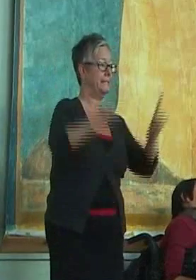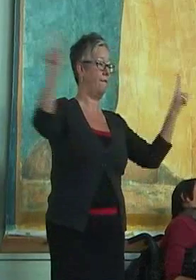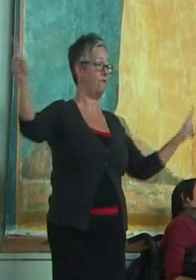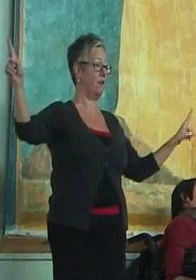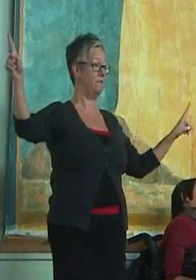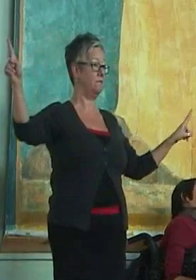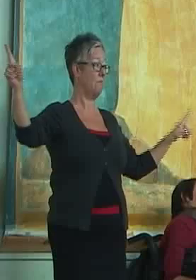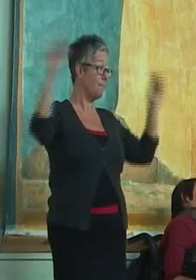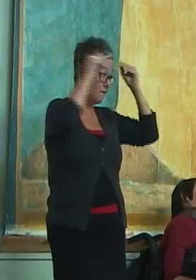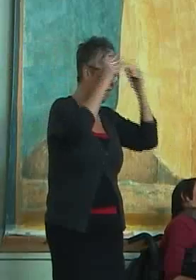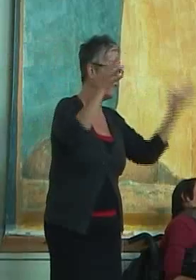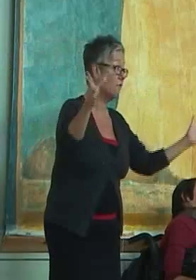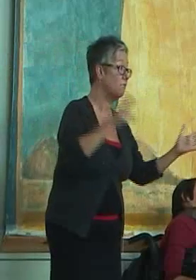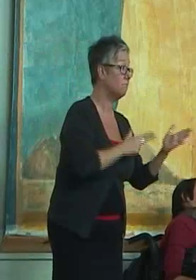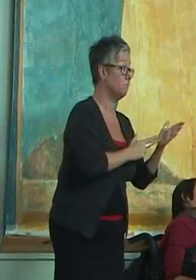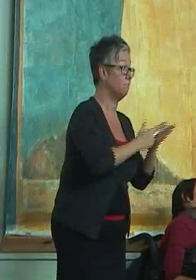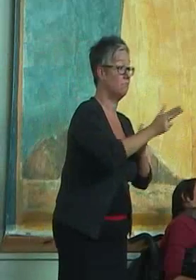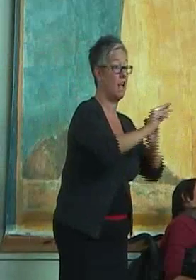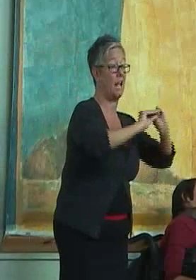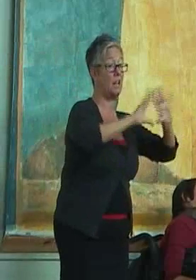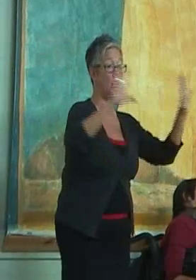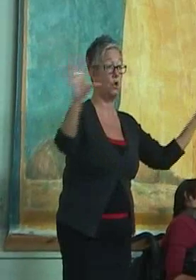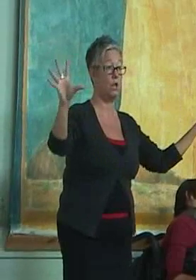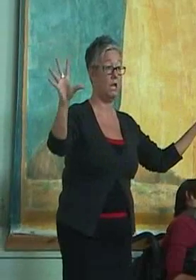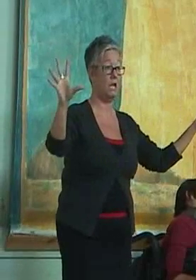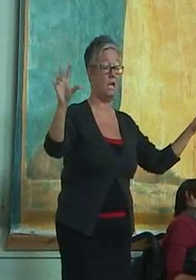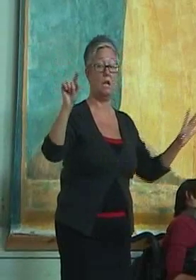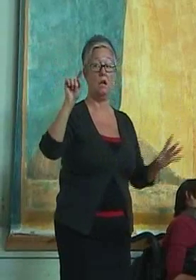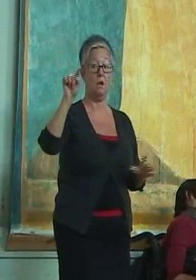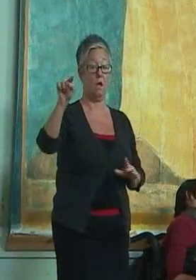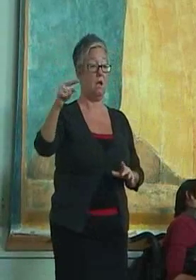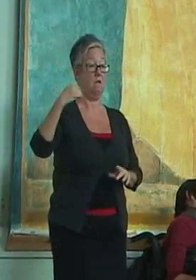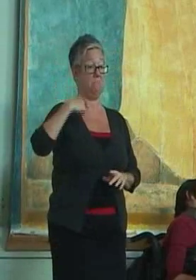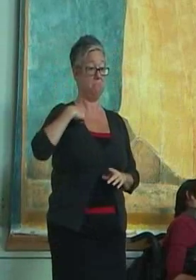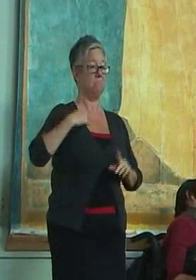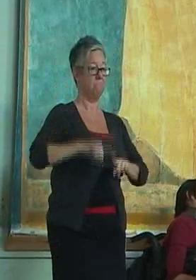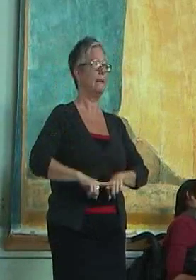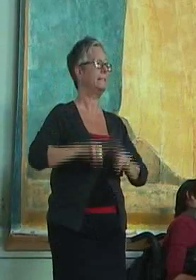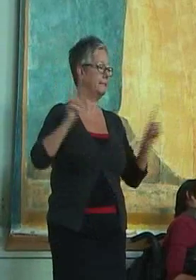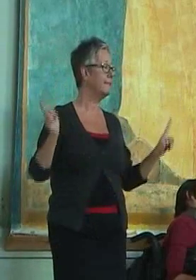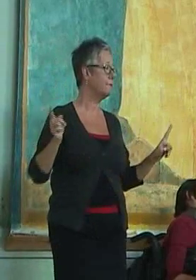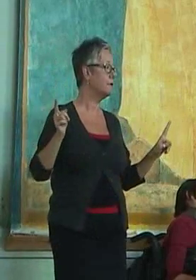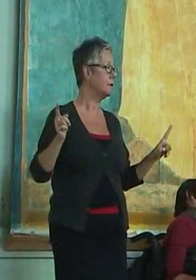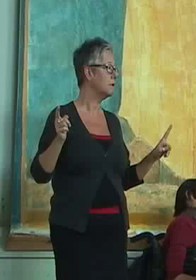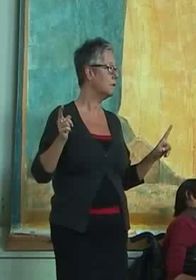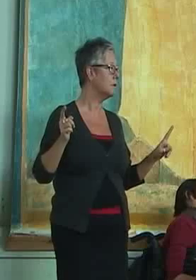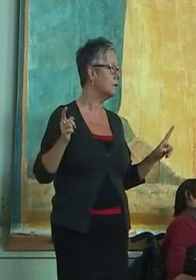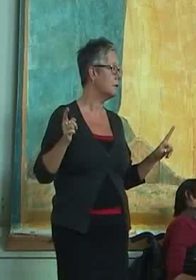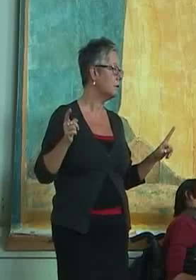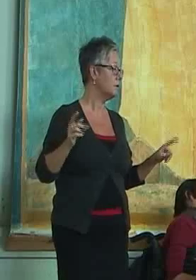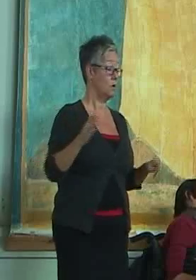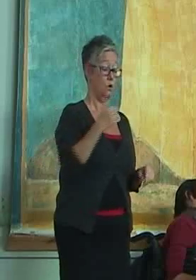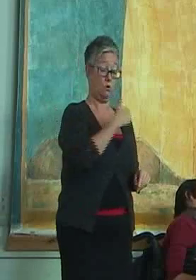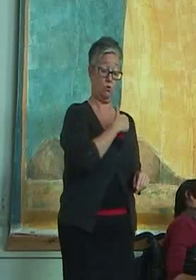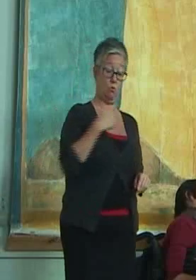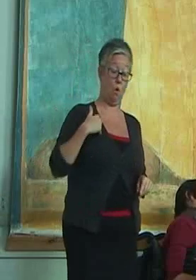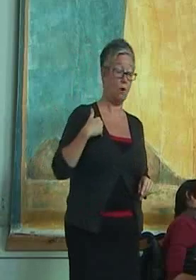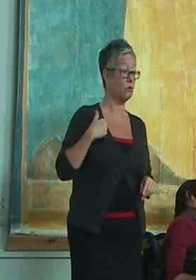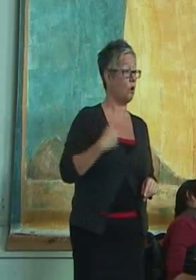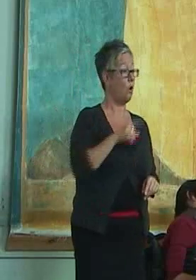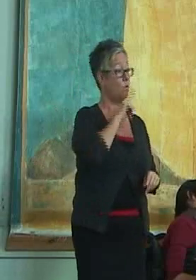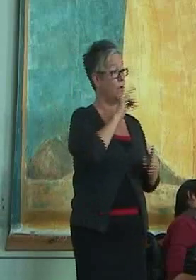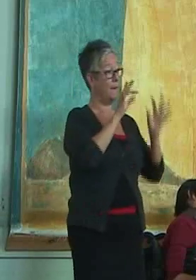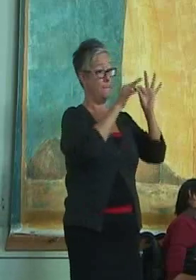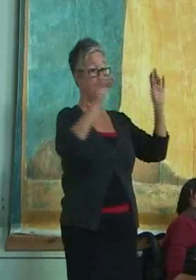want to tell you very, very clearly that it is a Toronto that has lived up to its motto, diversity